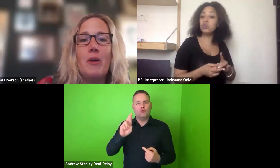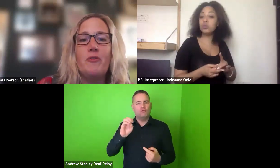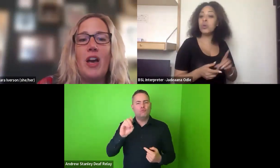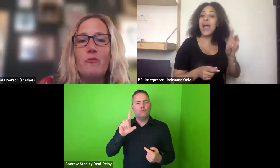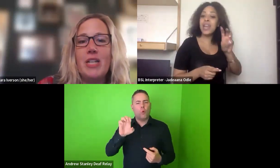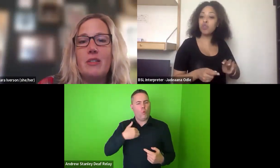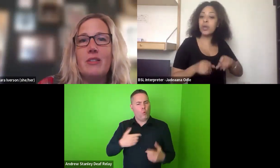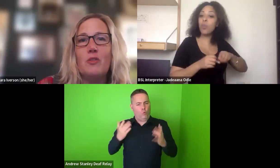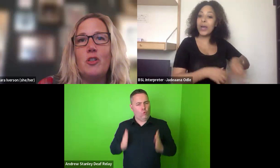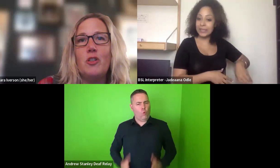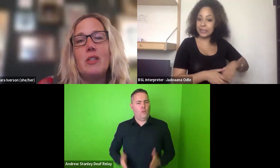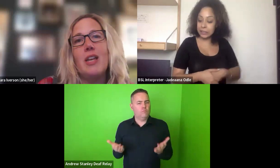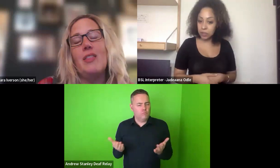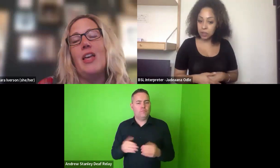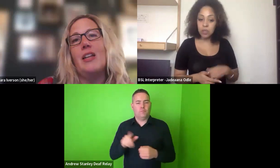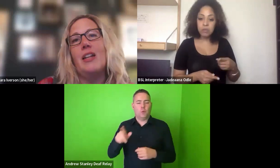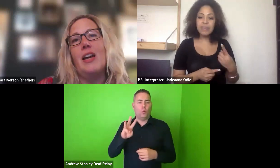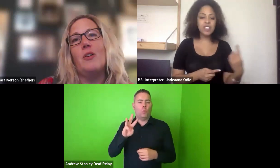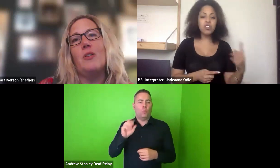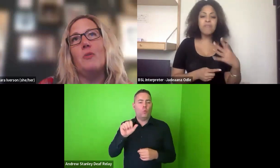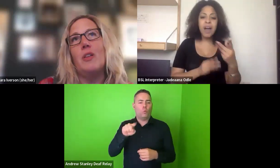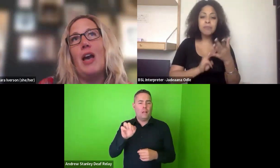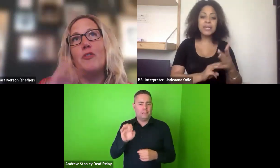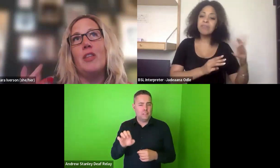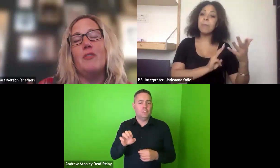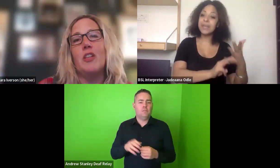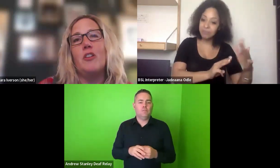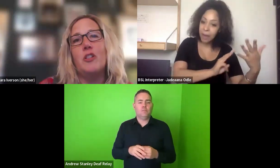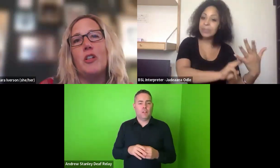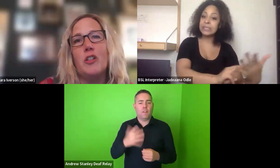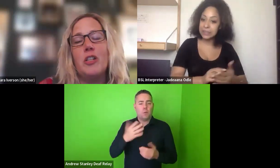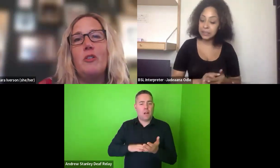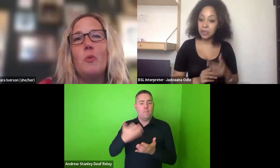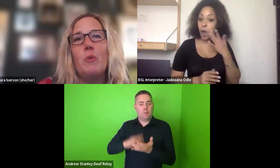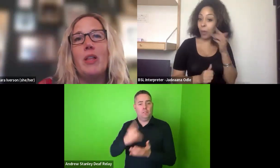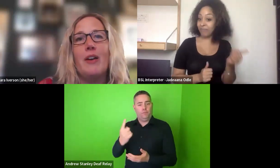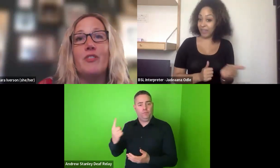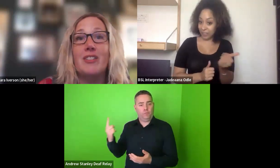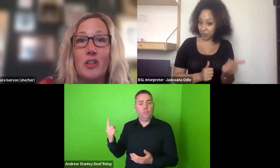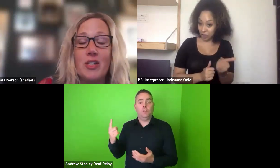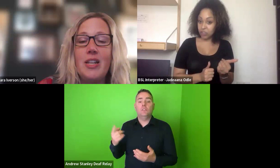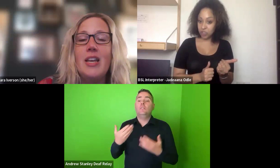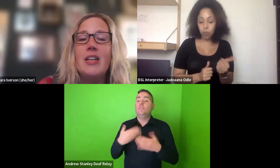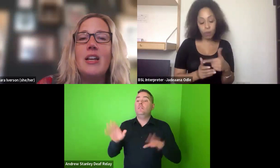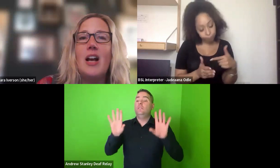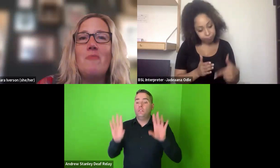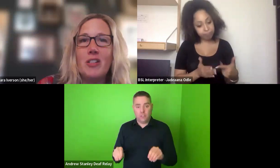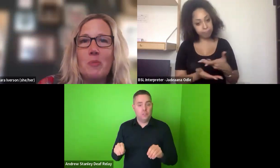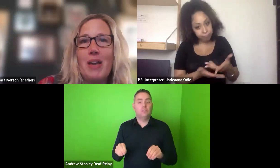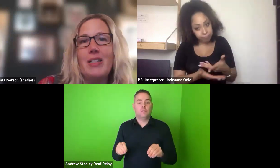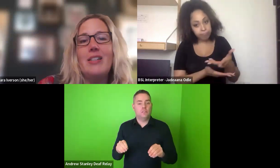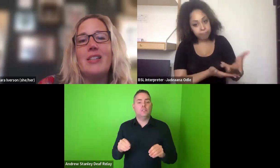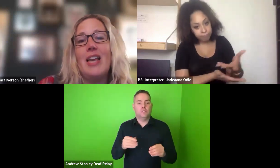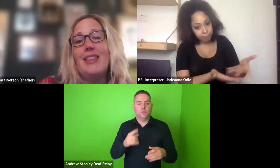have about 5 minutes to do it, and then after they've done their introduction, we will have discussion